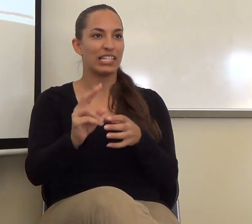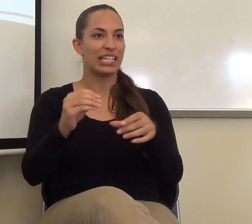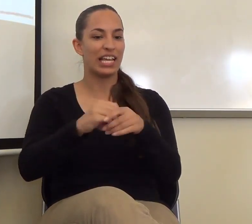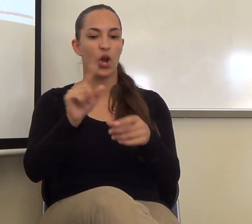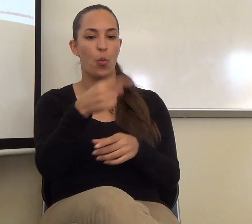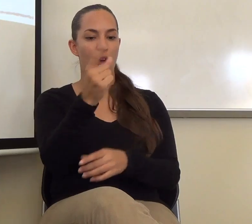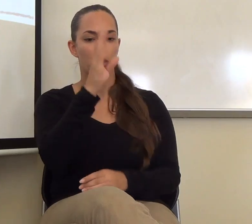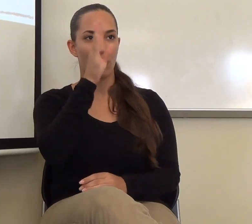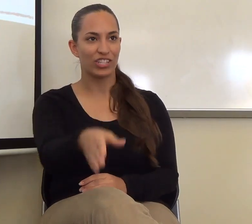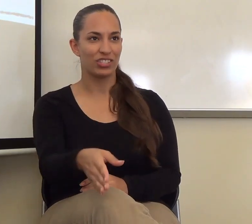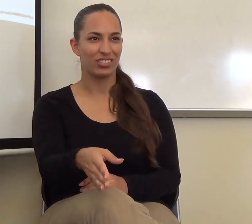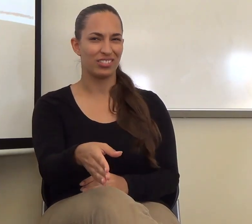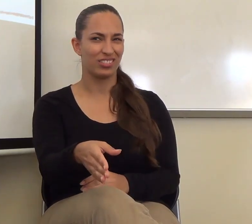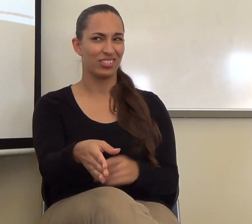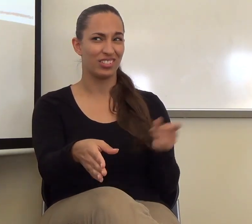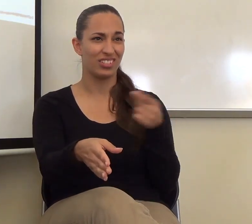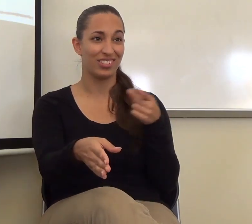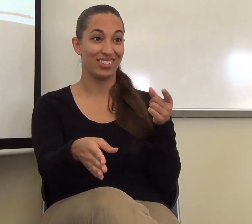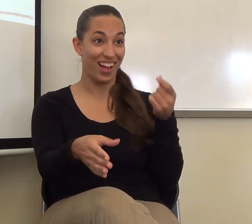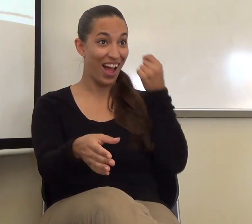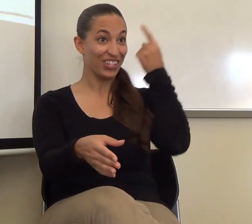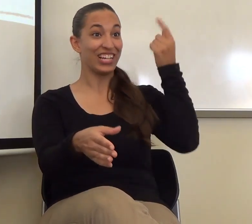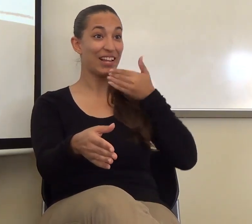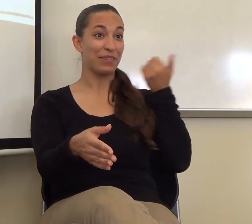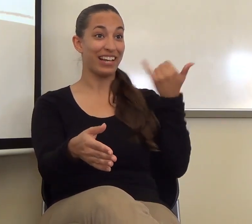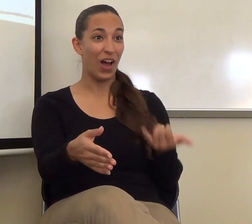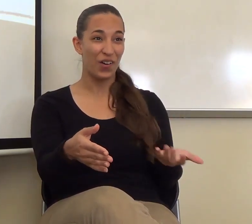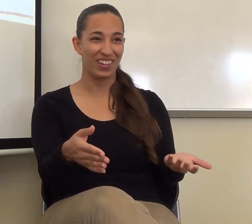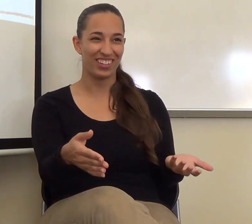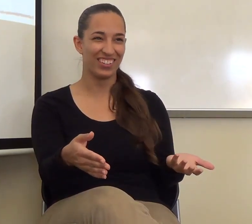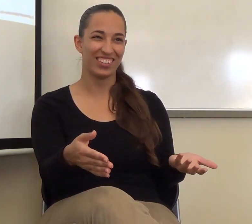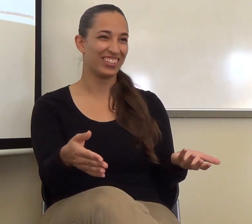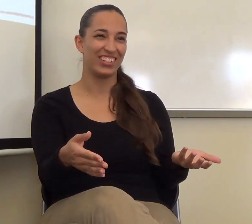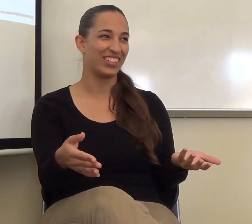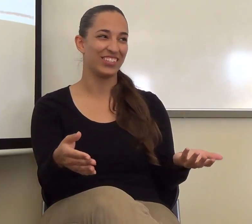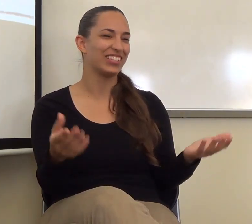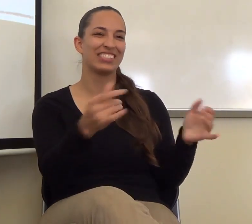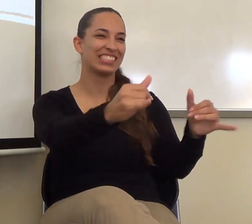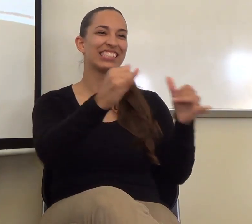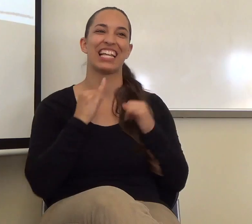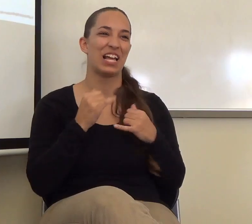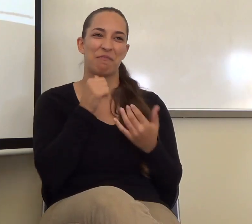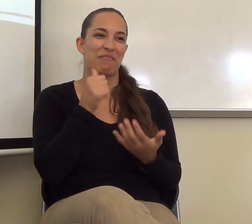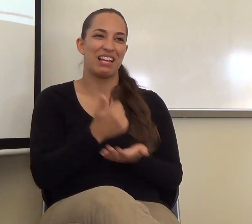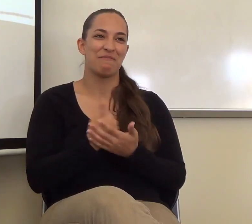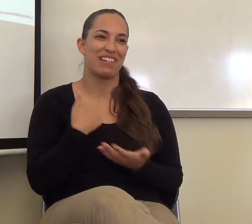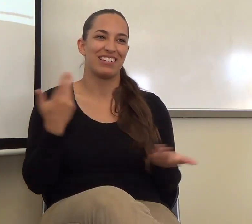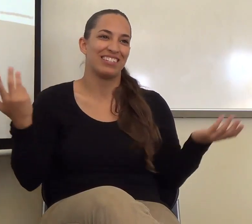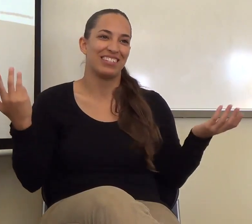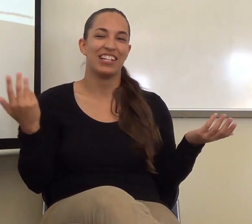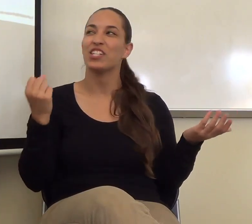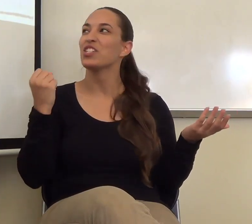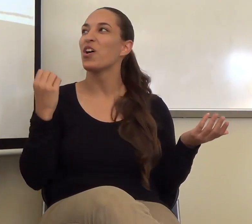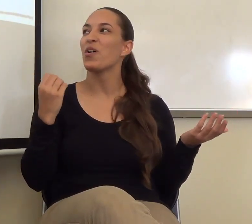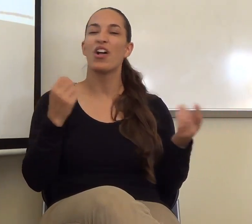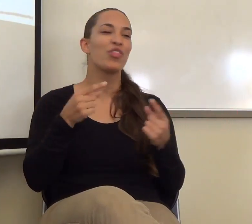help anybody understand what that is? No, doesn't help me either. No. Okay, so the point is, this is